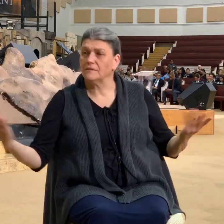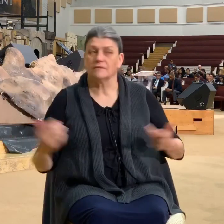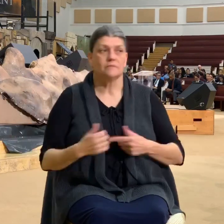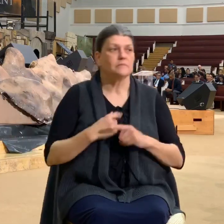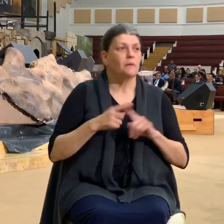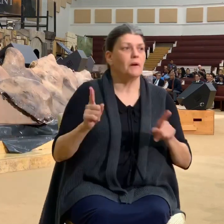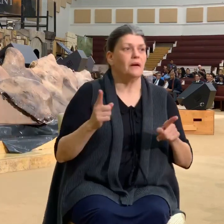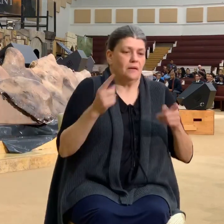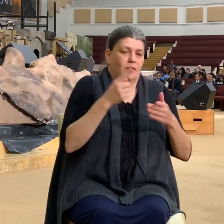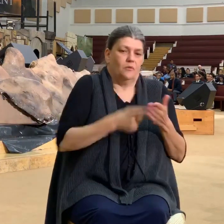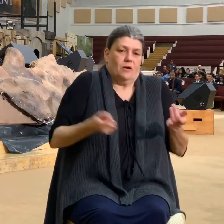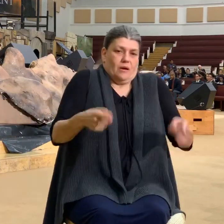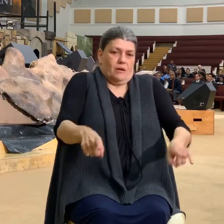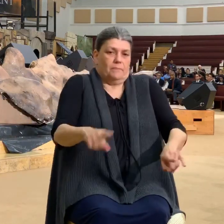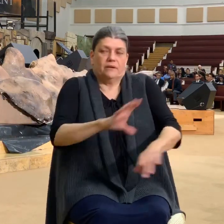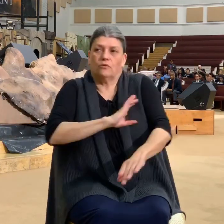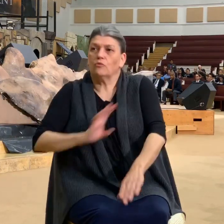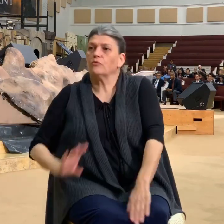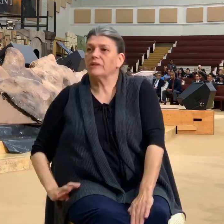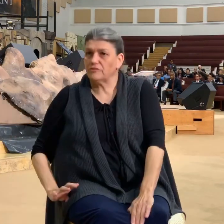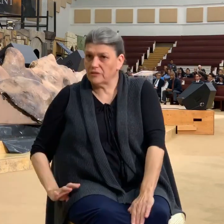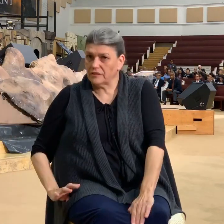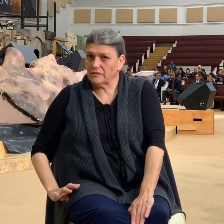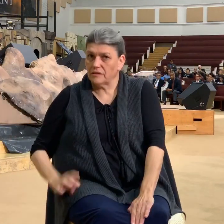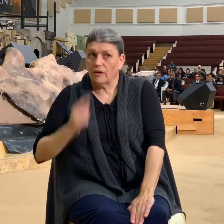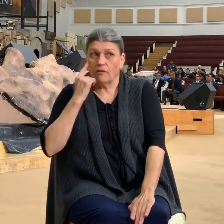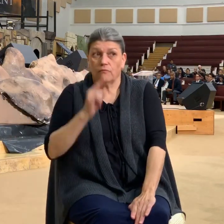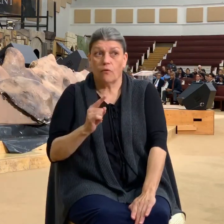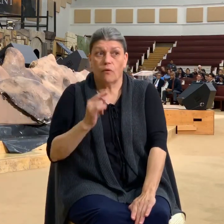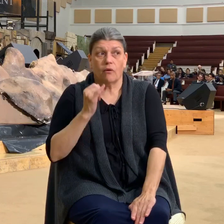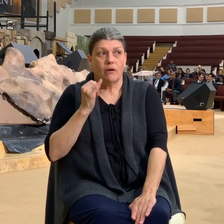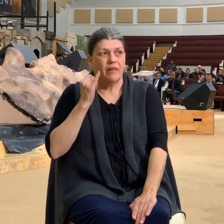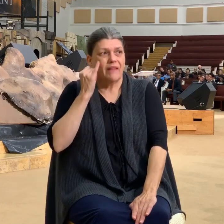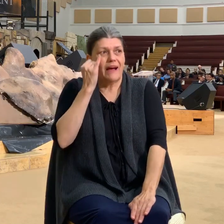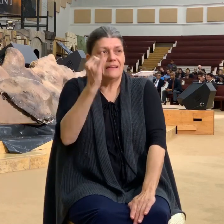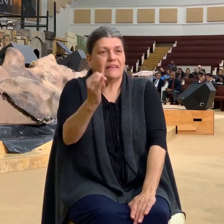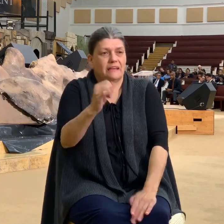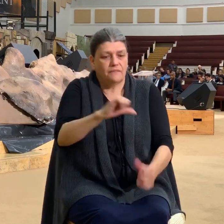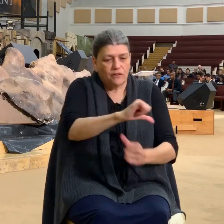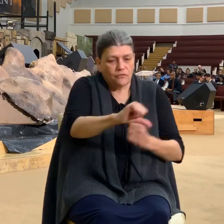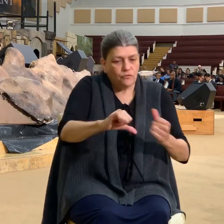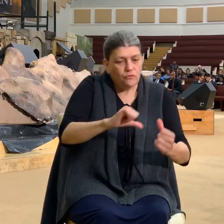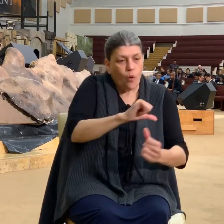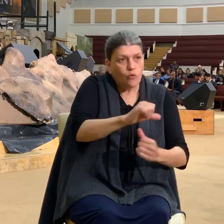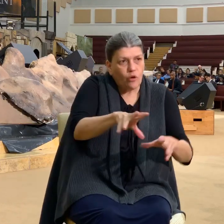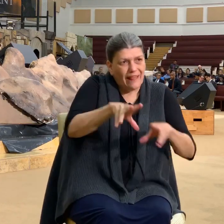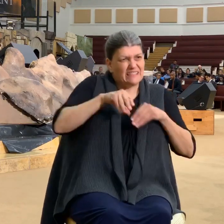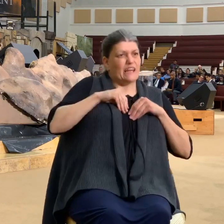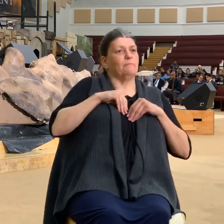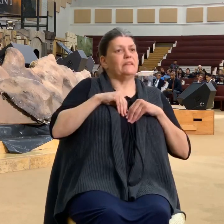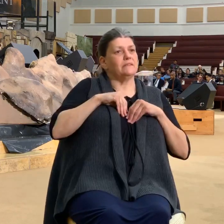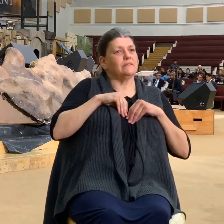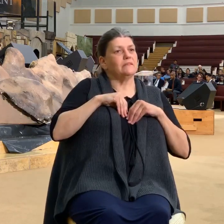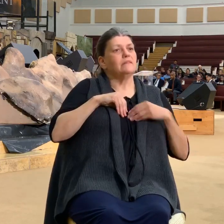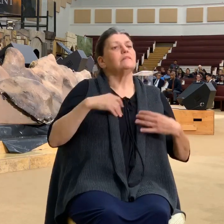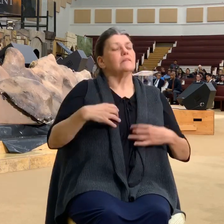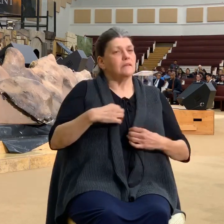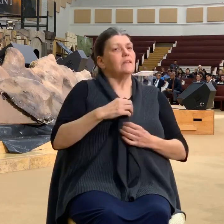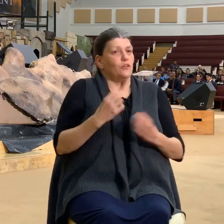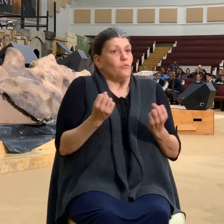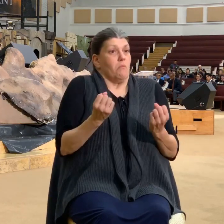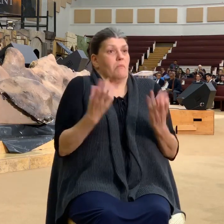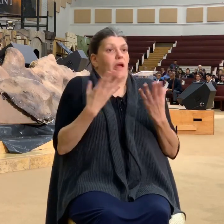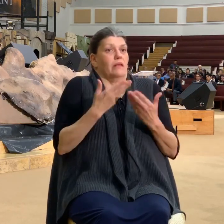has happened in Christianity for the idea of social acceptance, there are many things that